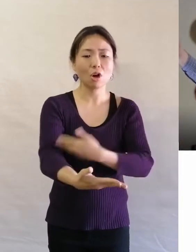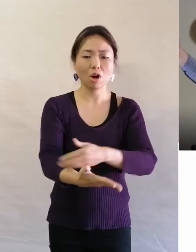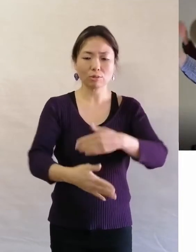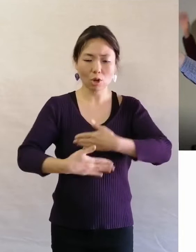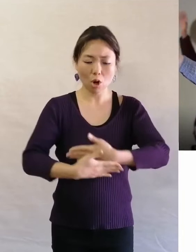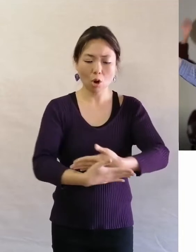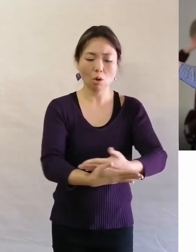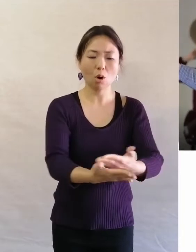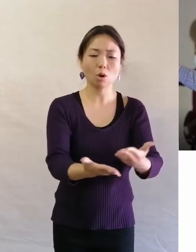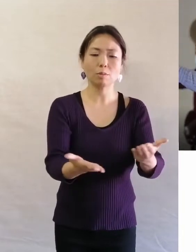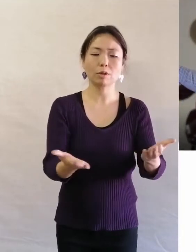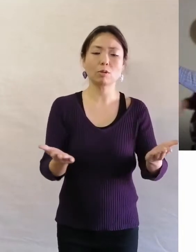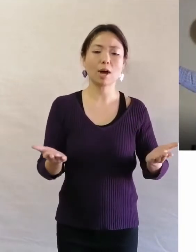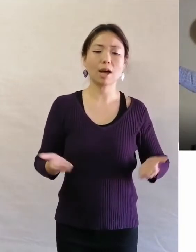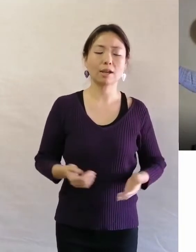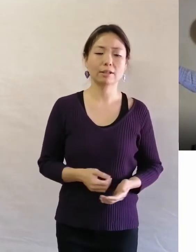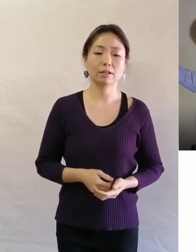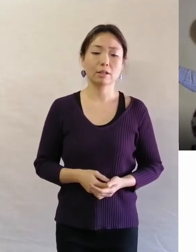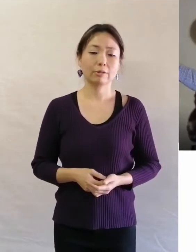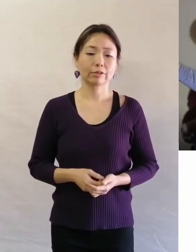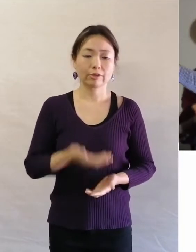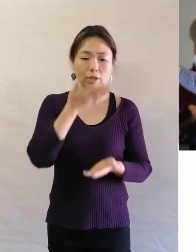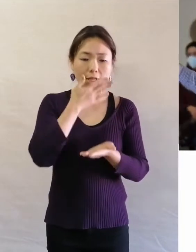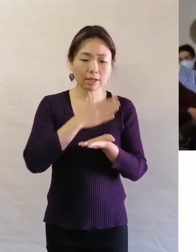Father's arms are open wide.